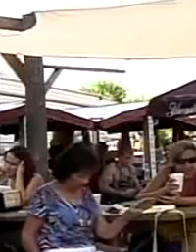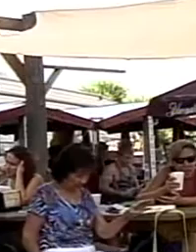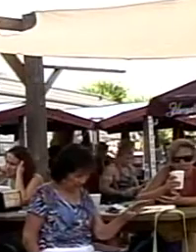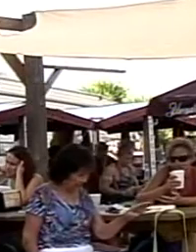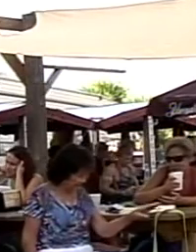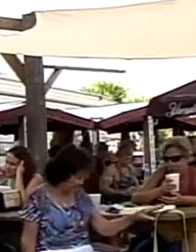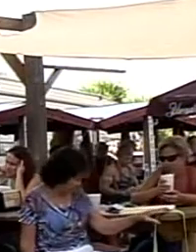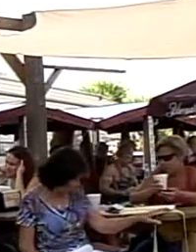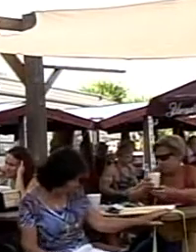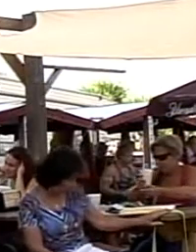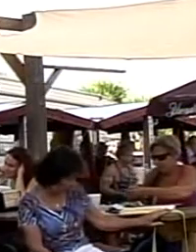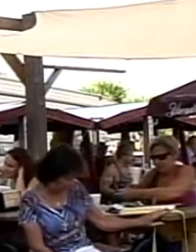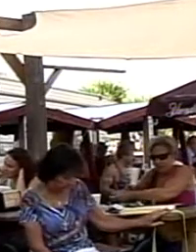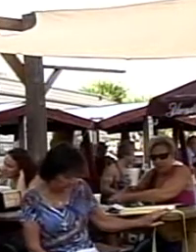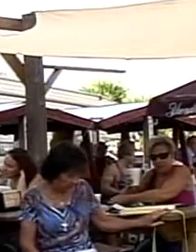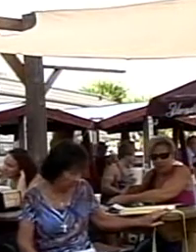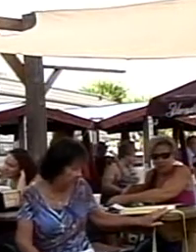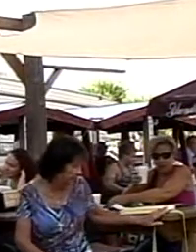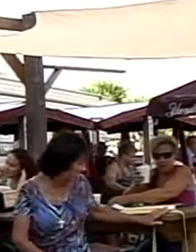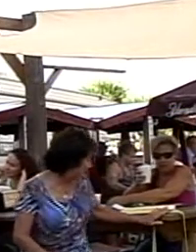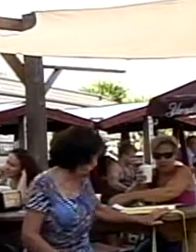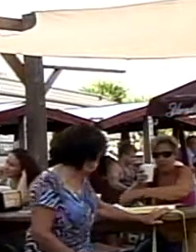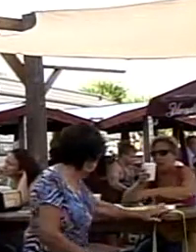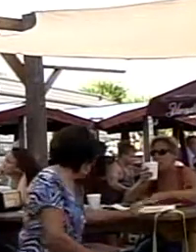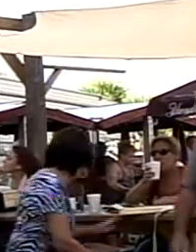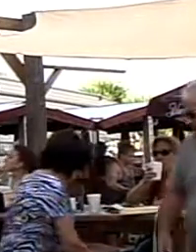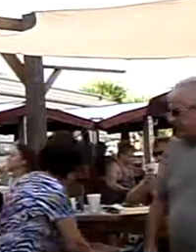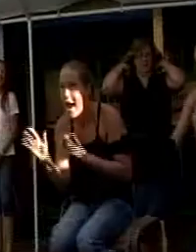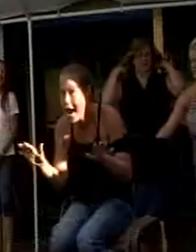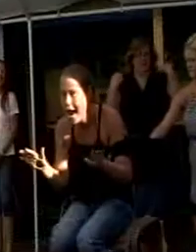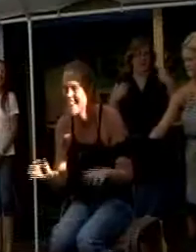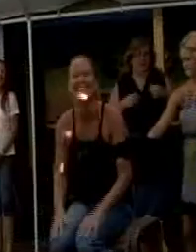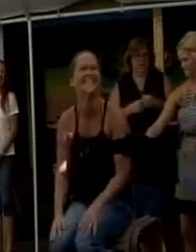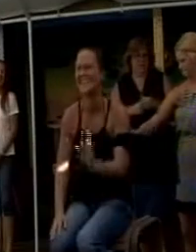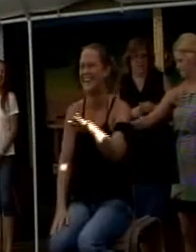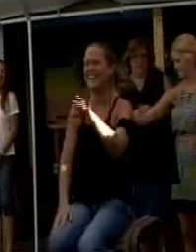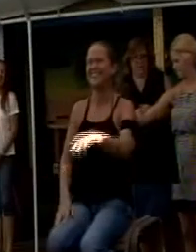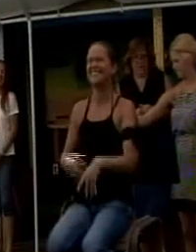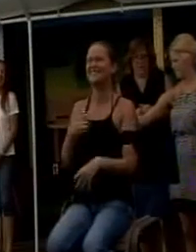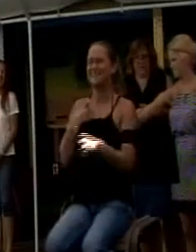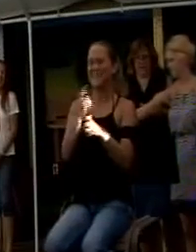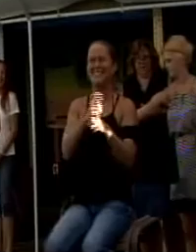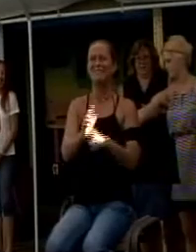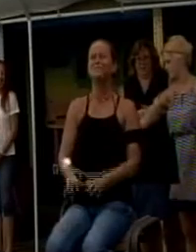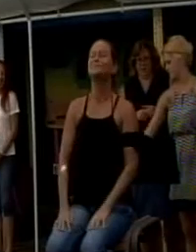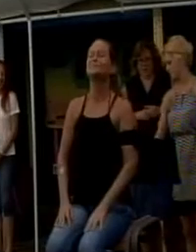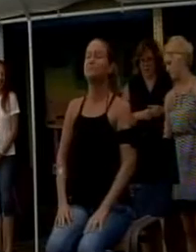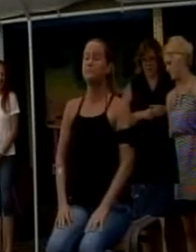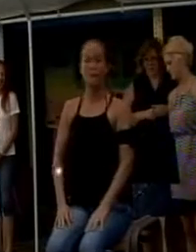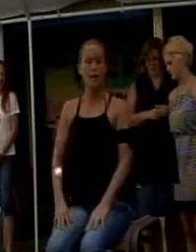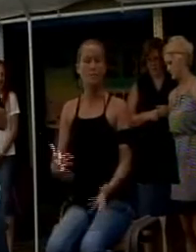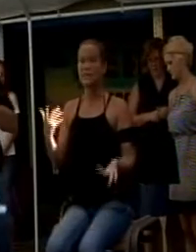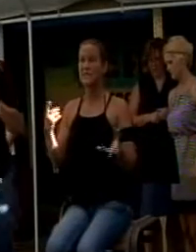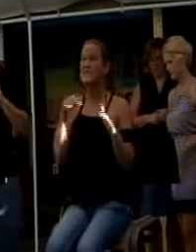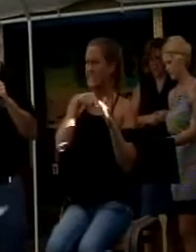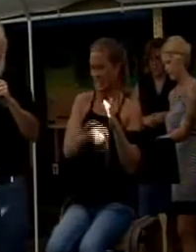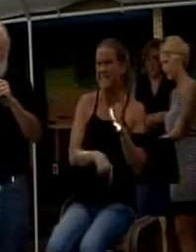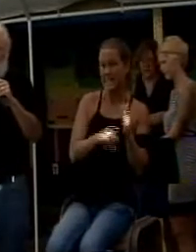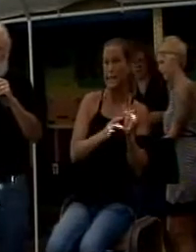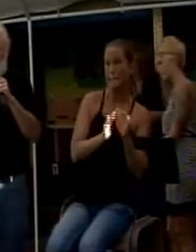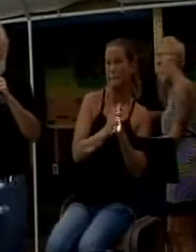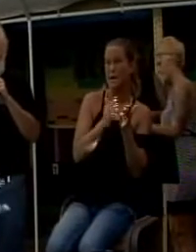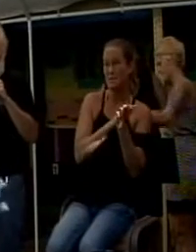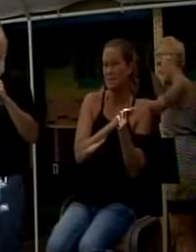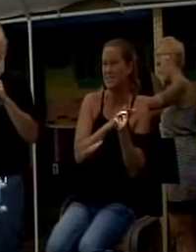Close. No, but she's got a very in-depth Bible study. That's Tuesdays and Thursdays. Look on the back of your bulletin. And I want to let you know